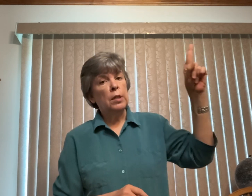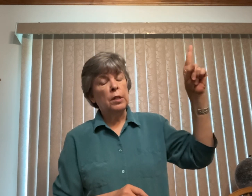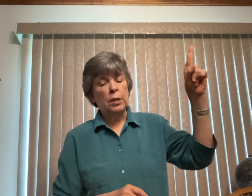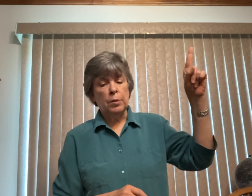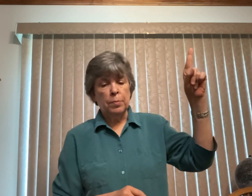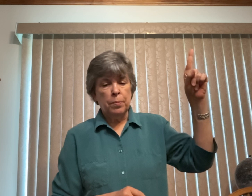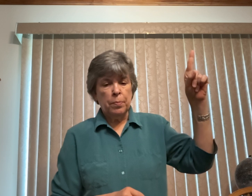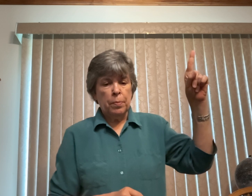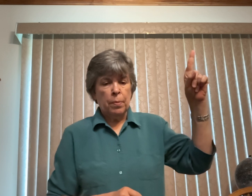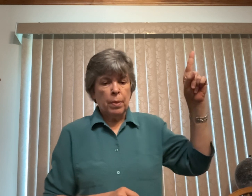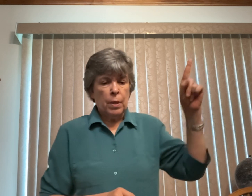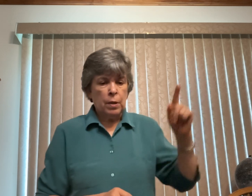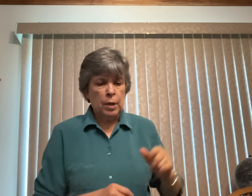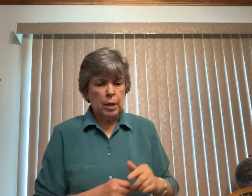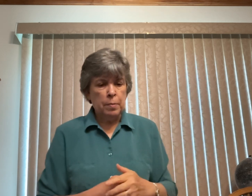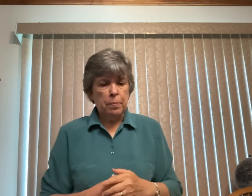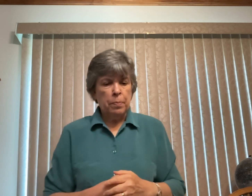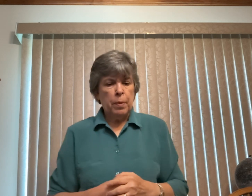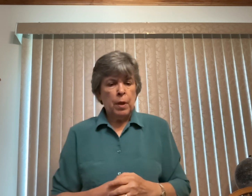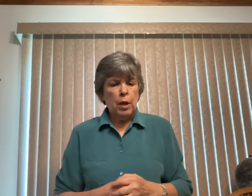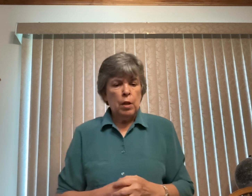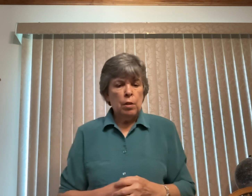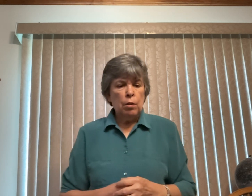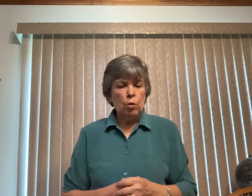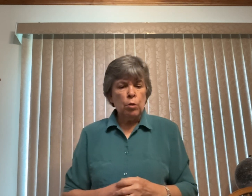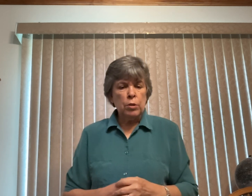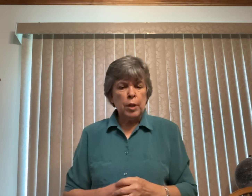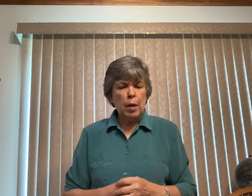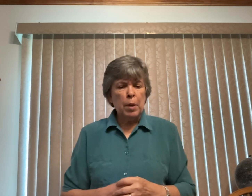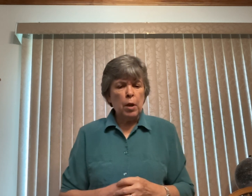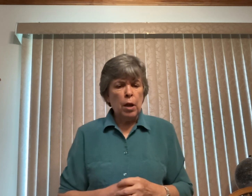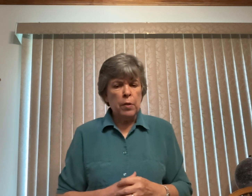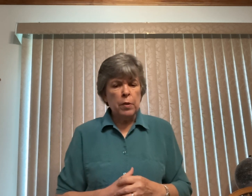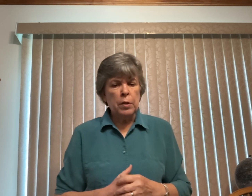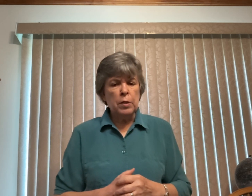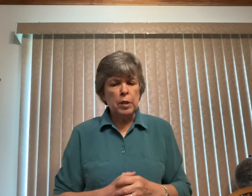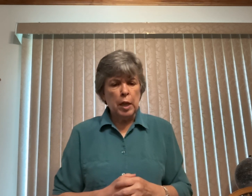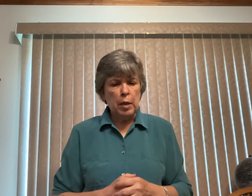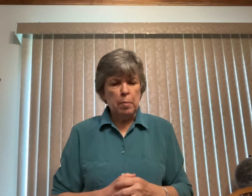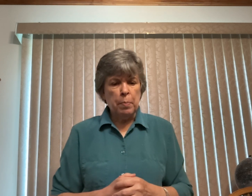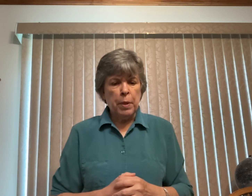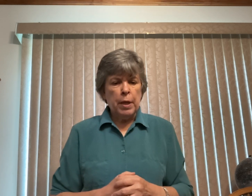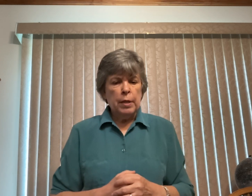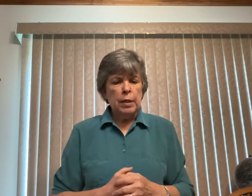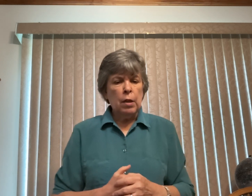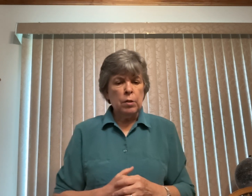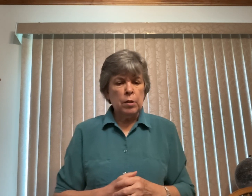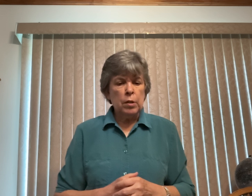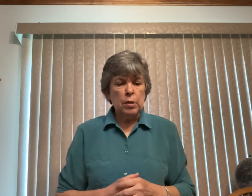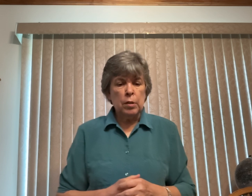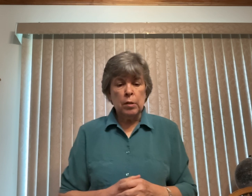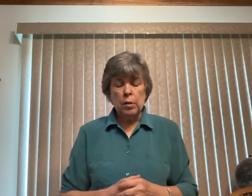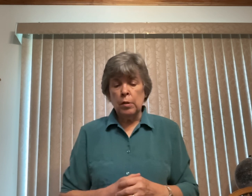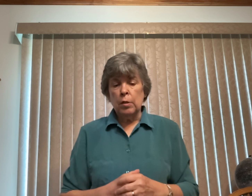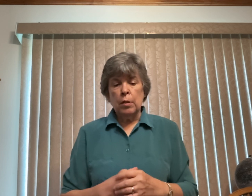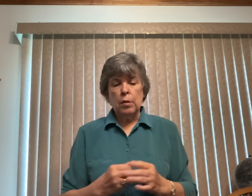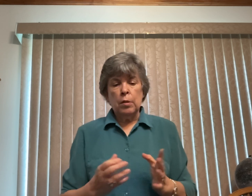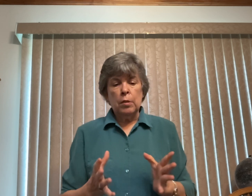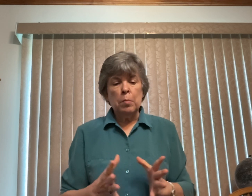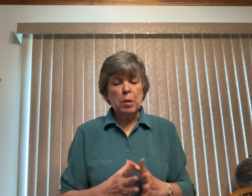he. Okay. Lord Sabaoth, his name. Now, some people